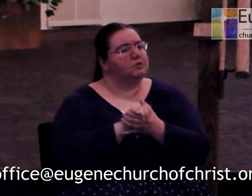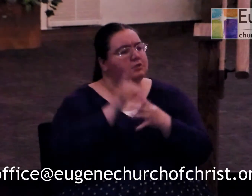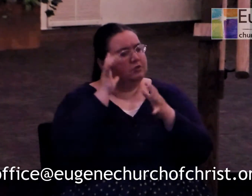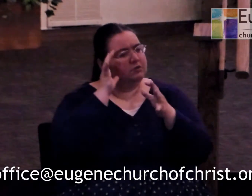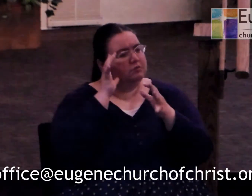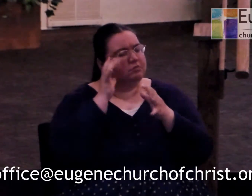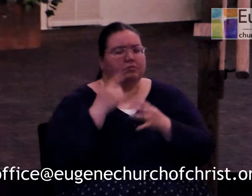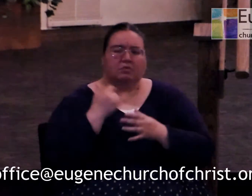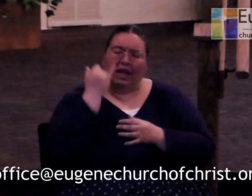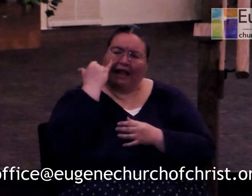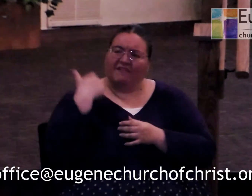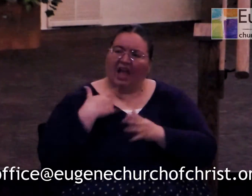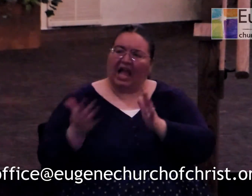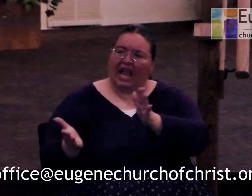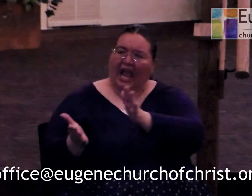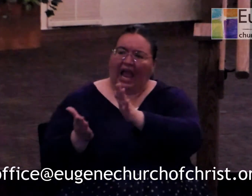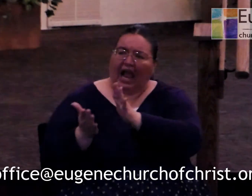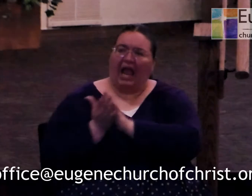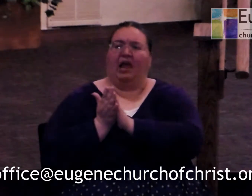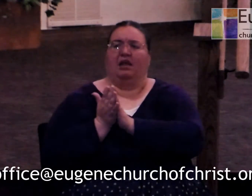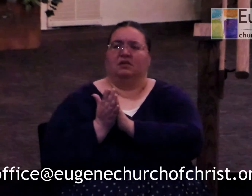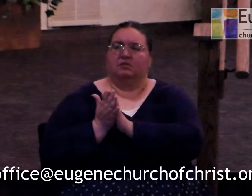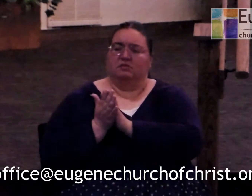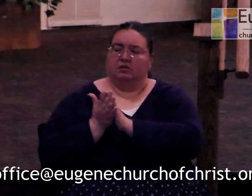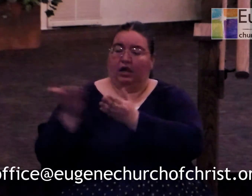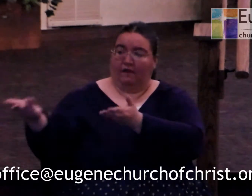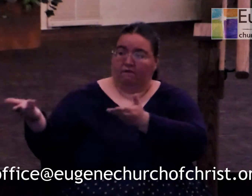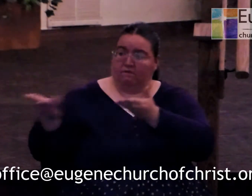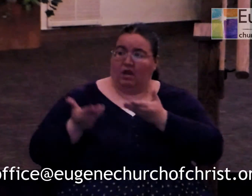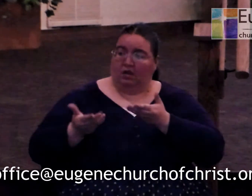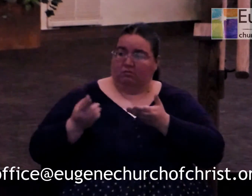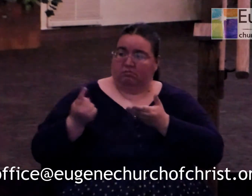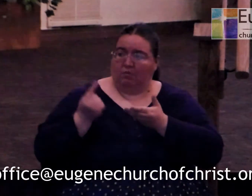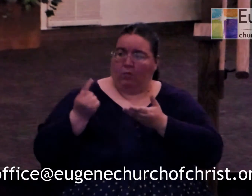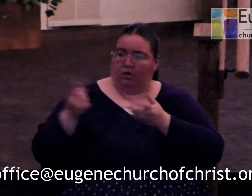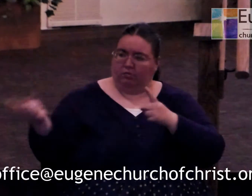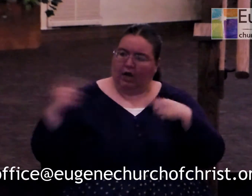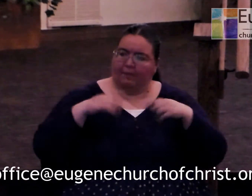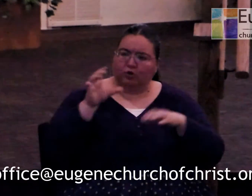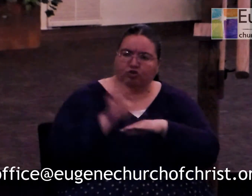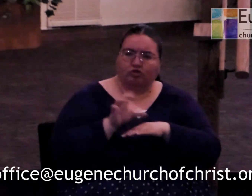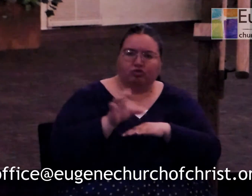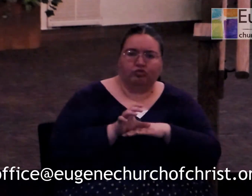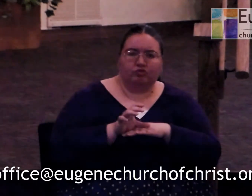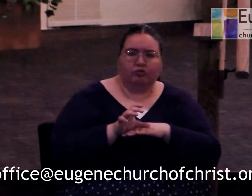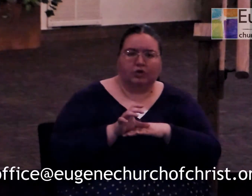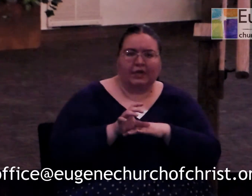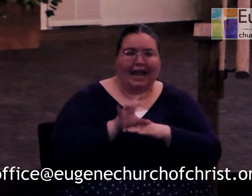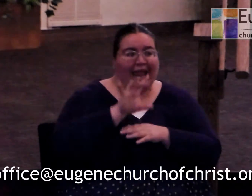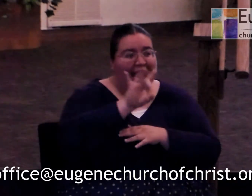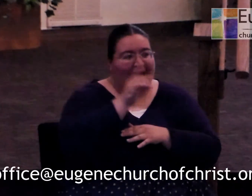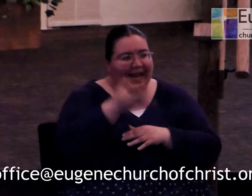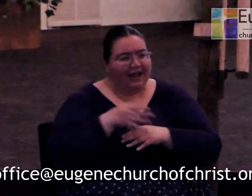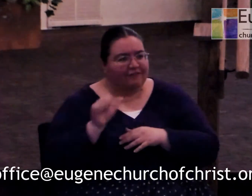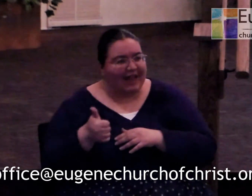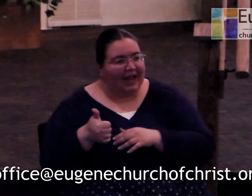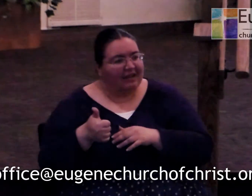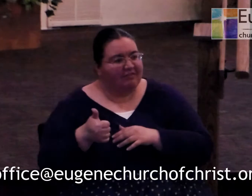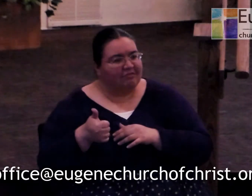ask one person to come to church, there's an 8 out of 10 chance they would say yes. And let's go a